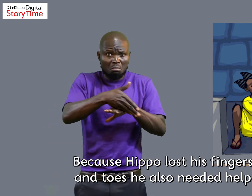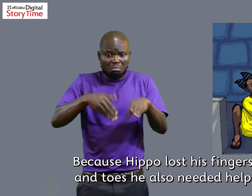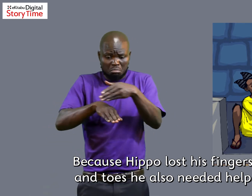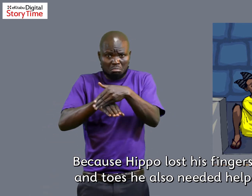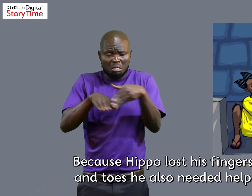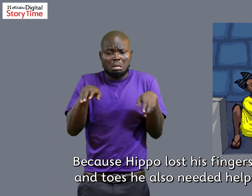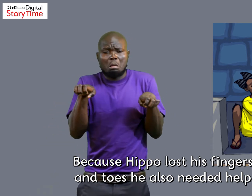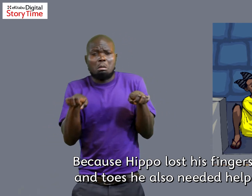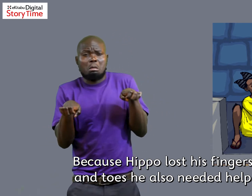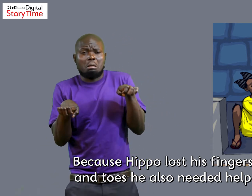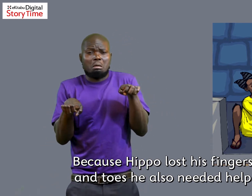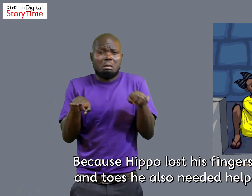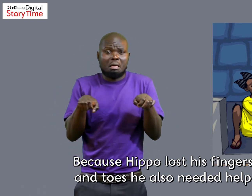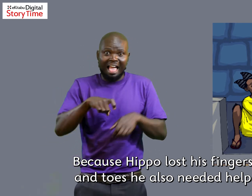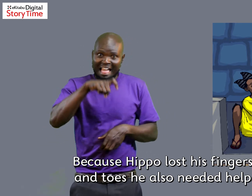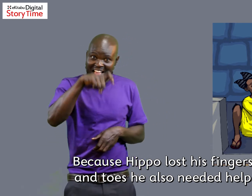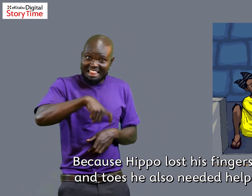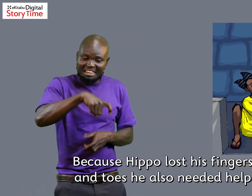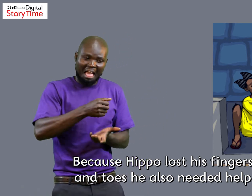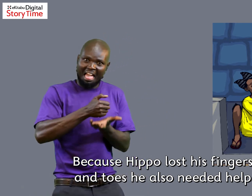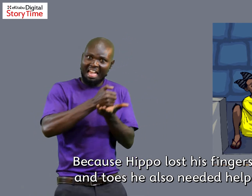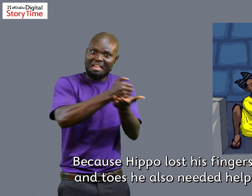Because Hippo lost his fingers and toes, he also needed help.